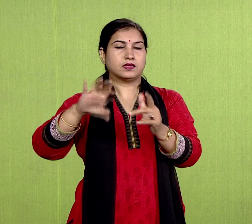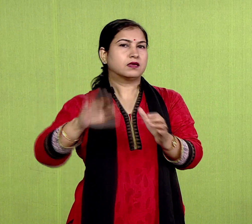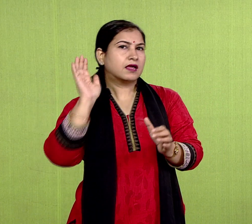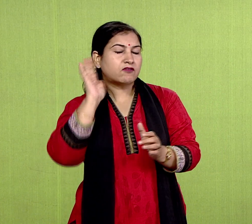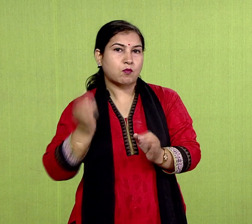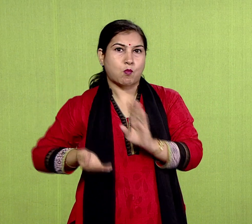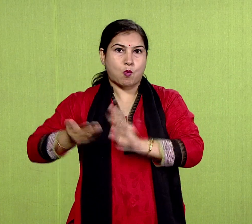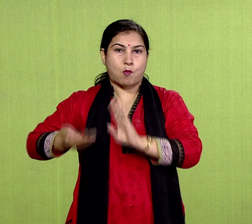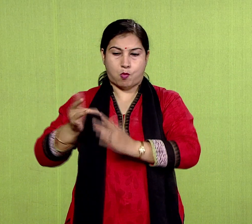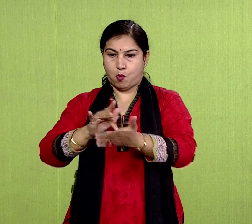like the Vedic literature,